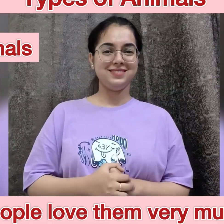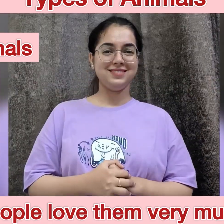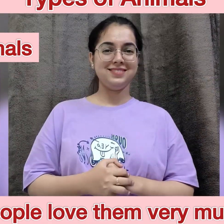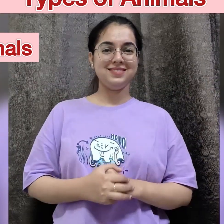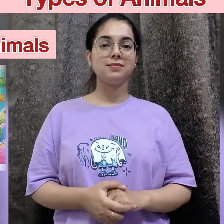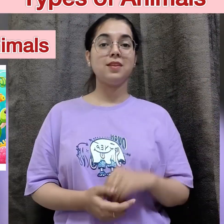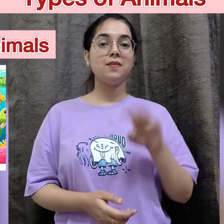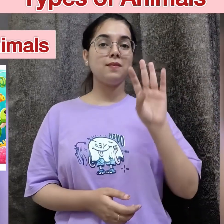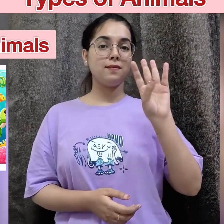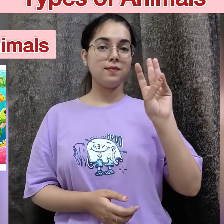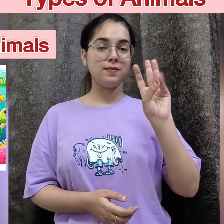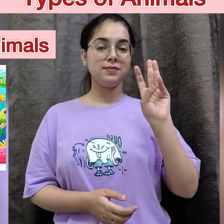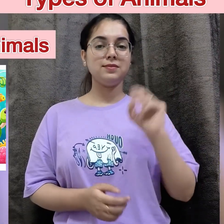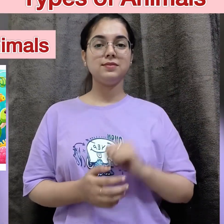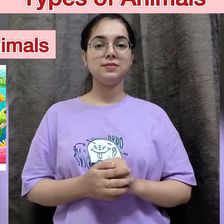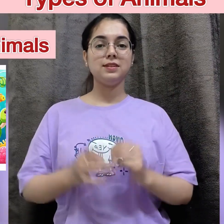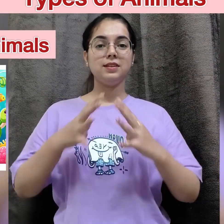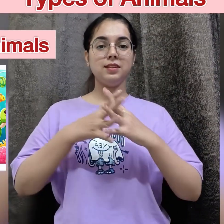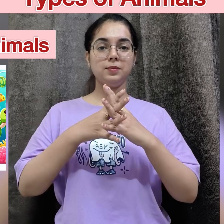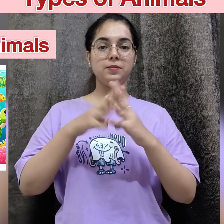much. Fourth,